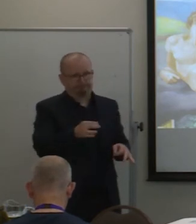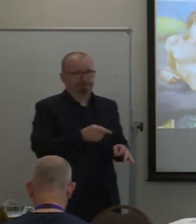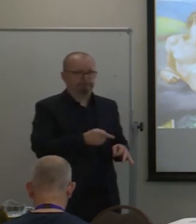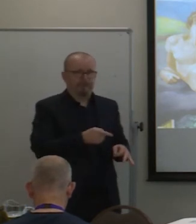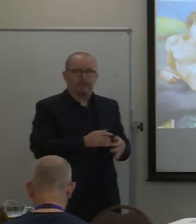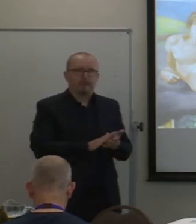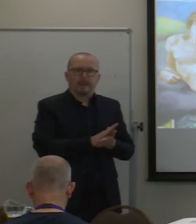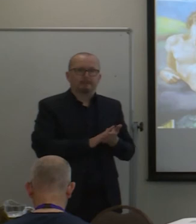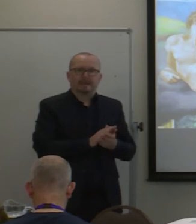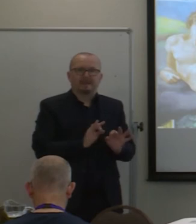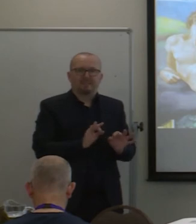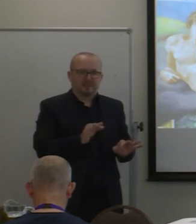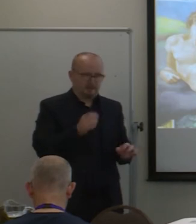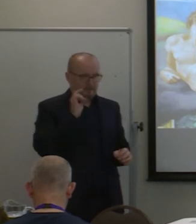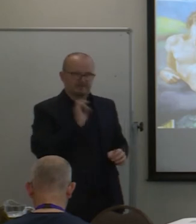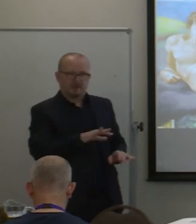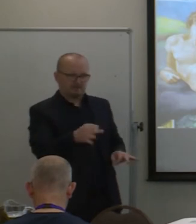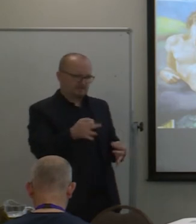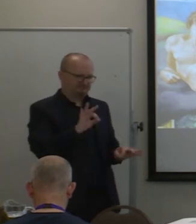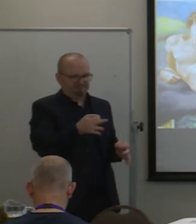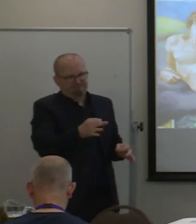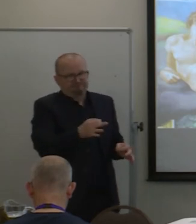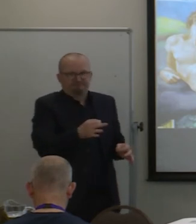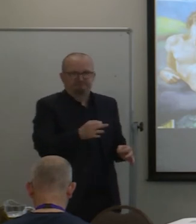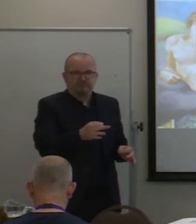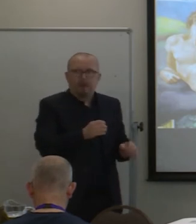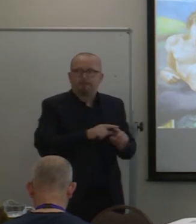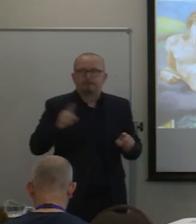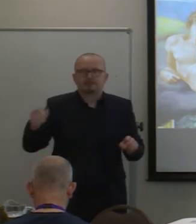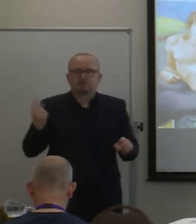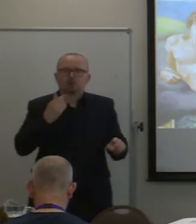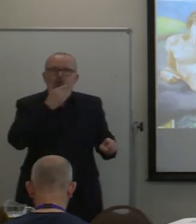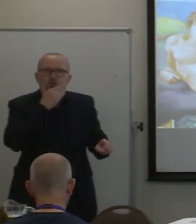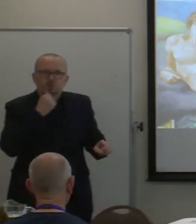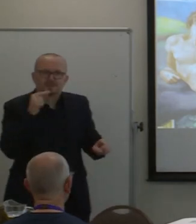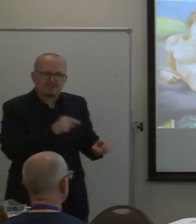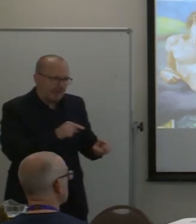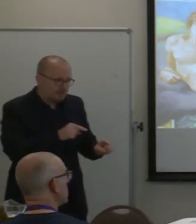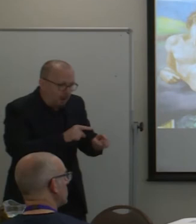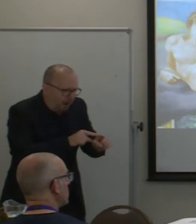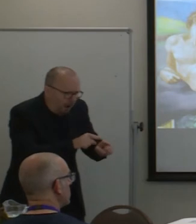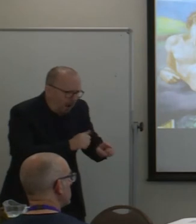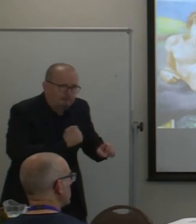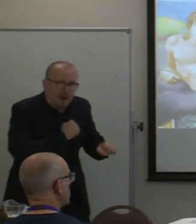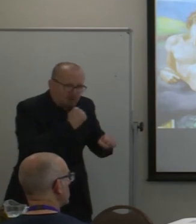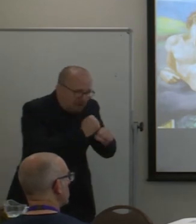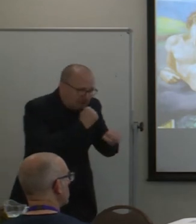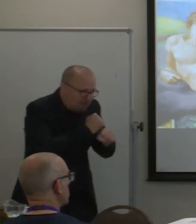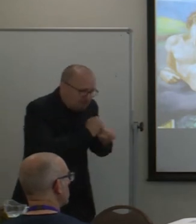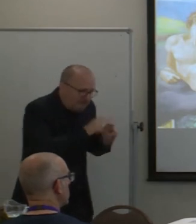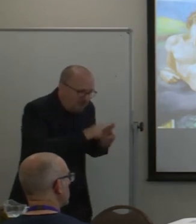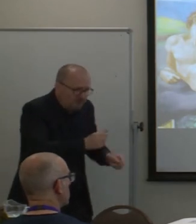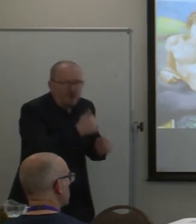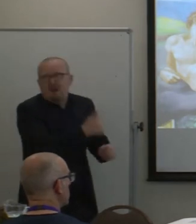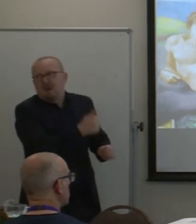The women's suffrage petition is a pretty scraggy-looking roll of paper. It's not cool to look at,